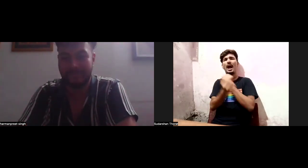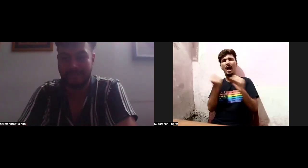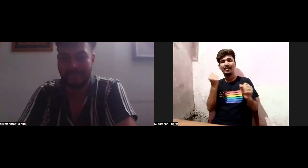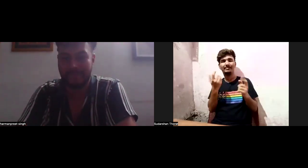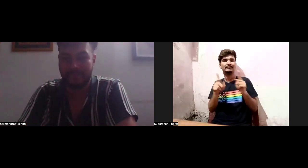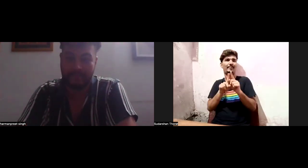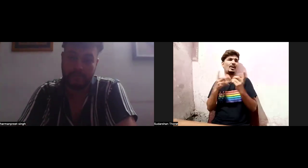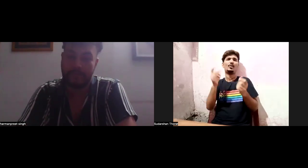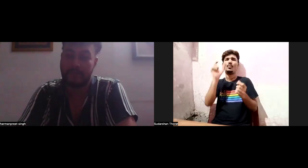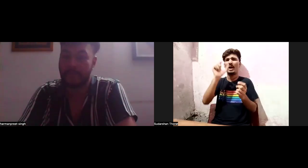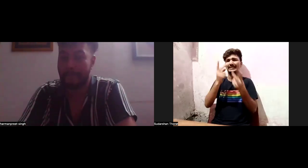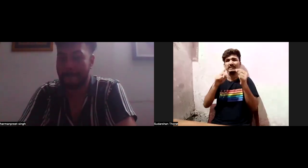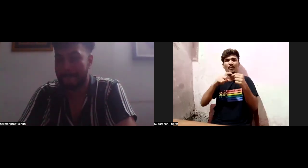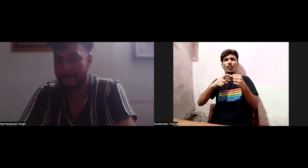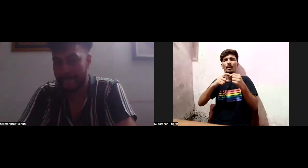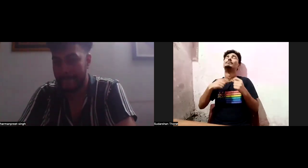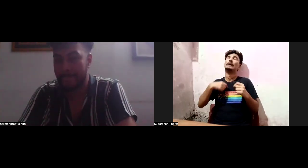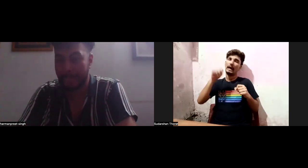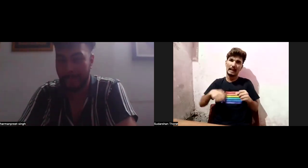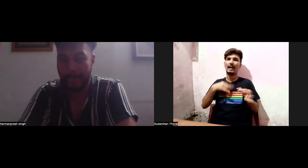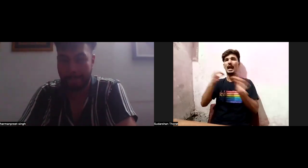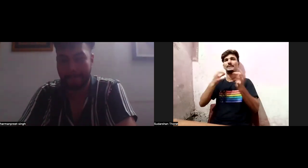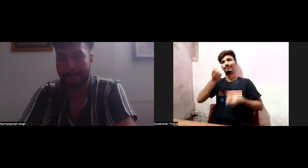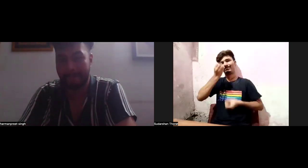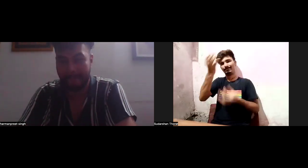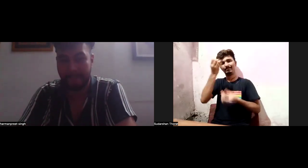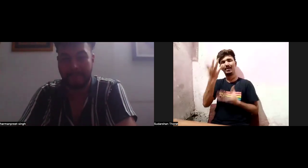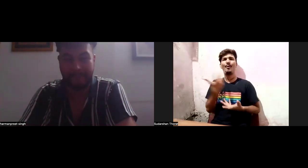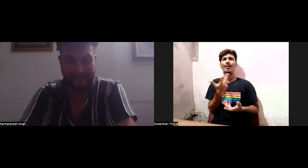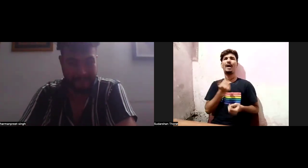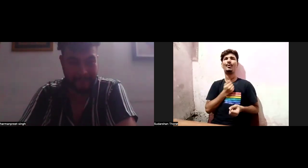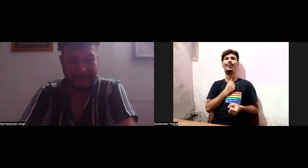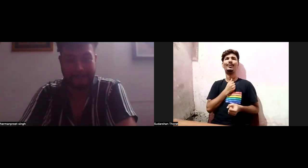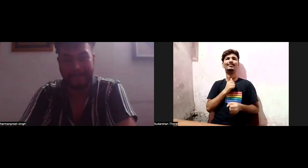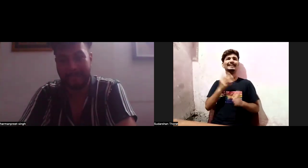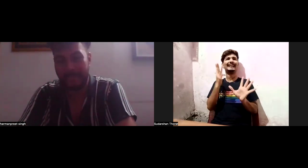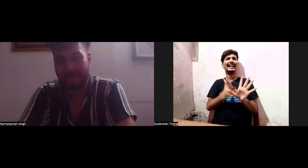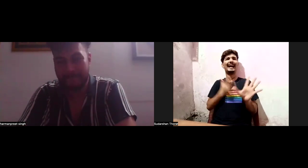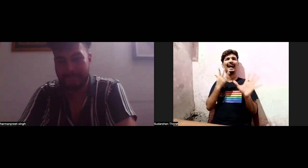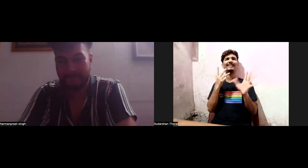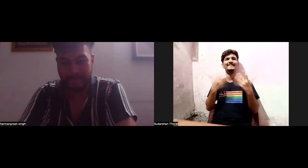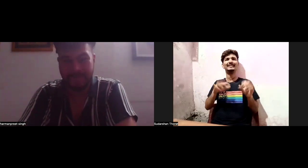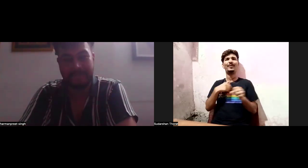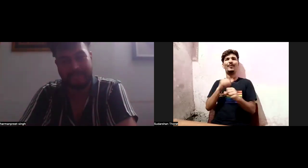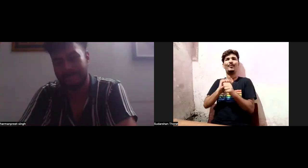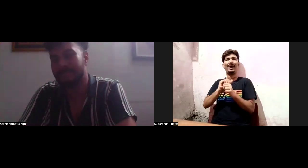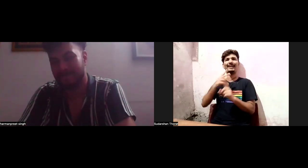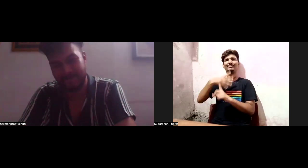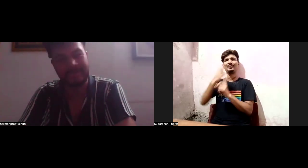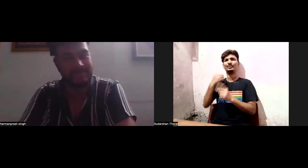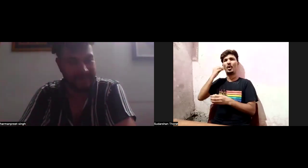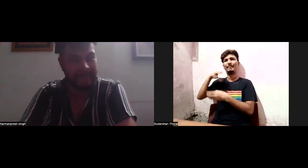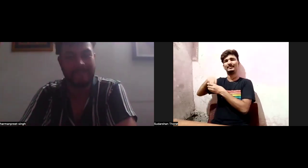I know there are some deaf people, they try to invite me as well, and they try to ask me a very tough question. And